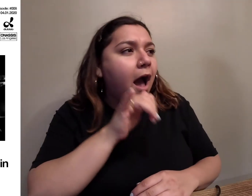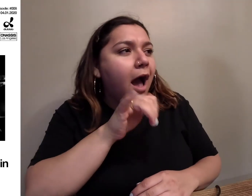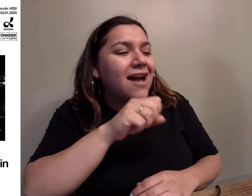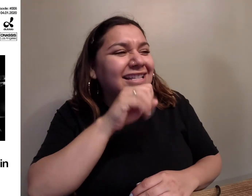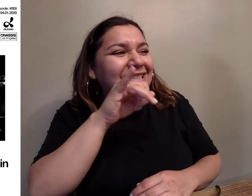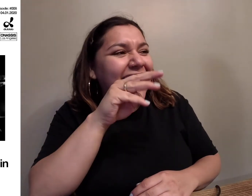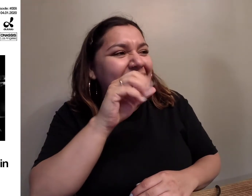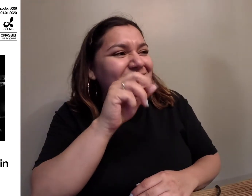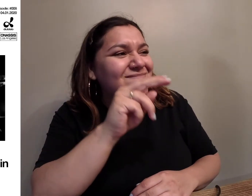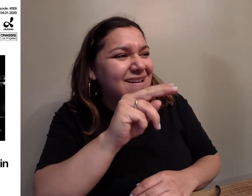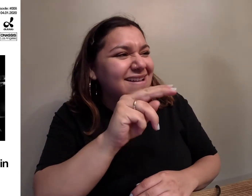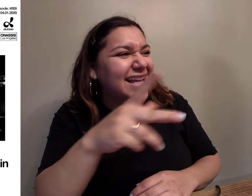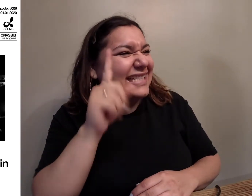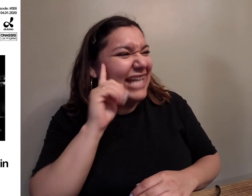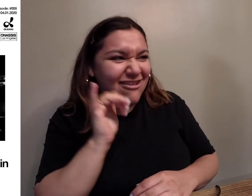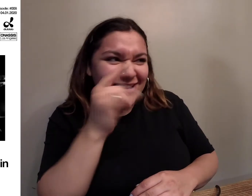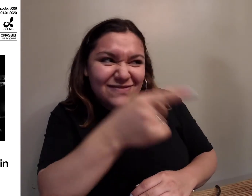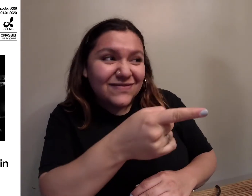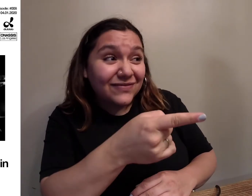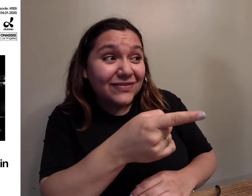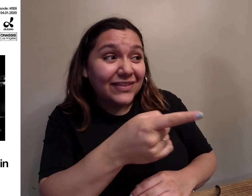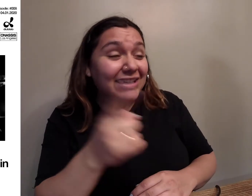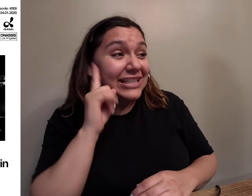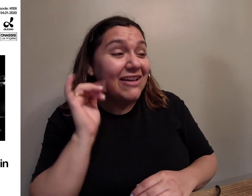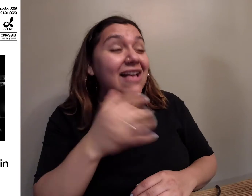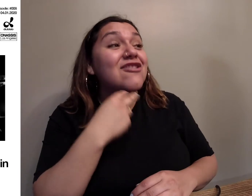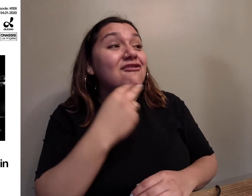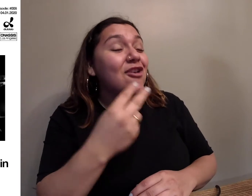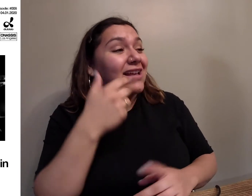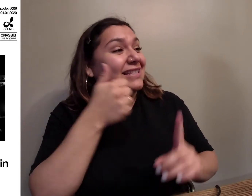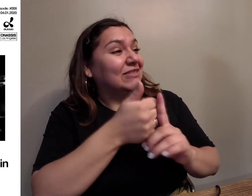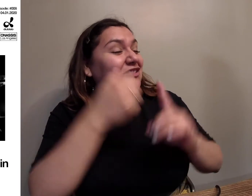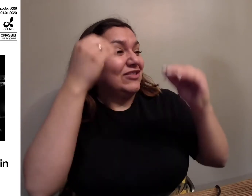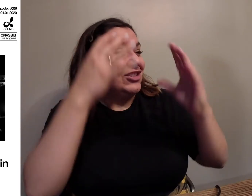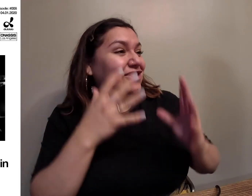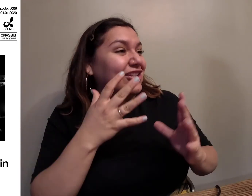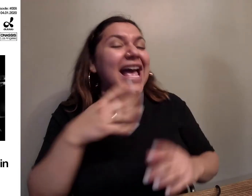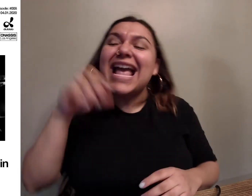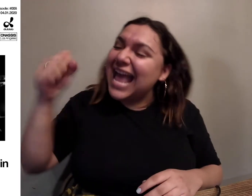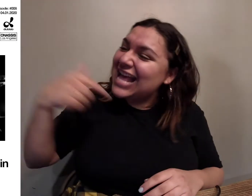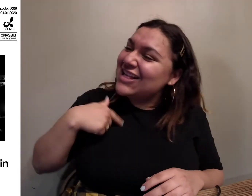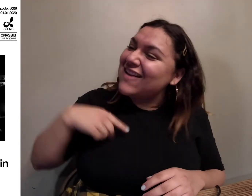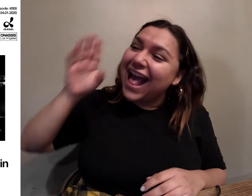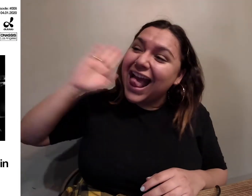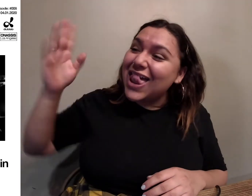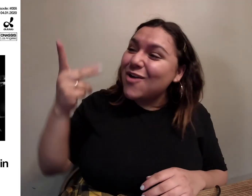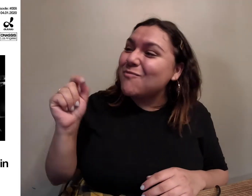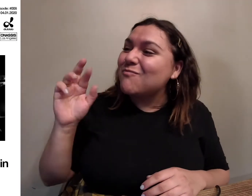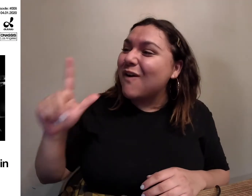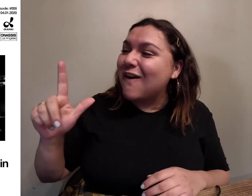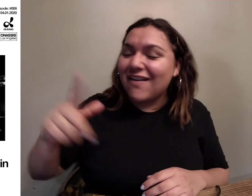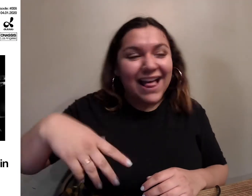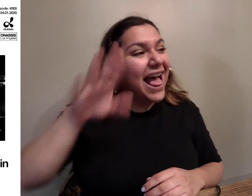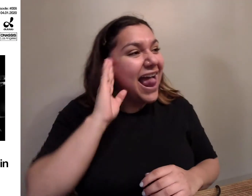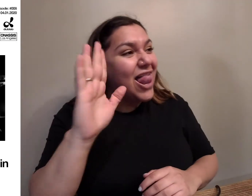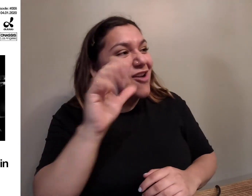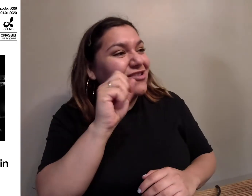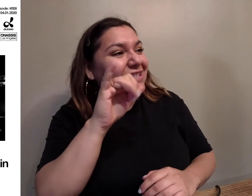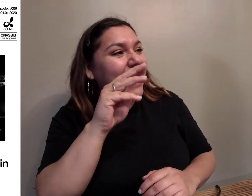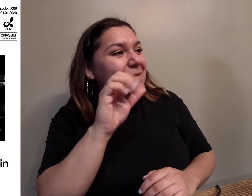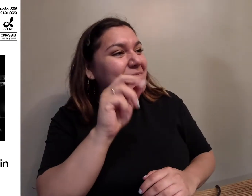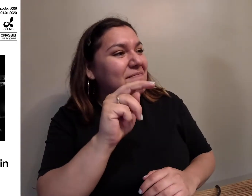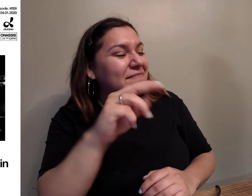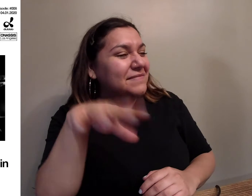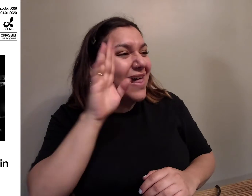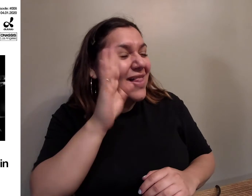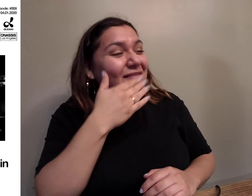it sounds like you, though. It sounds like the voice of a professor. Yes, me. Hello, Paul. Hello, Simon. Thank you